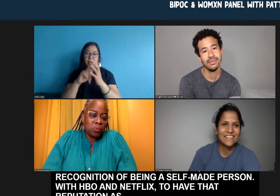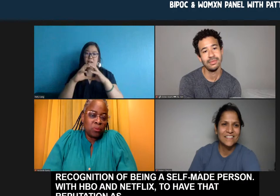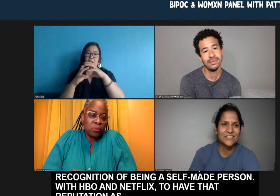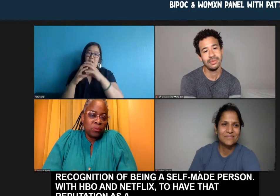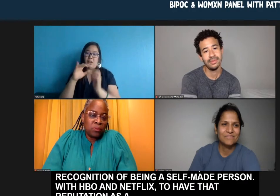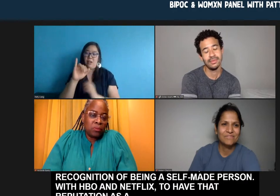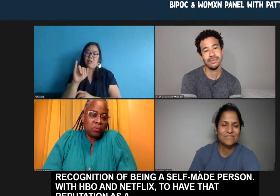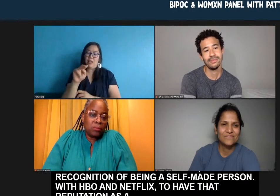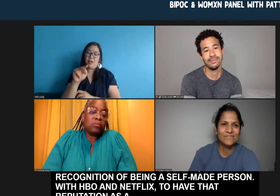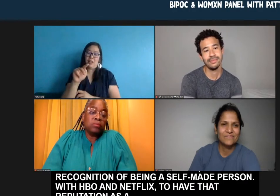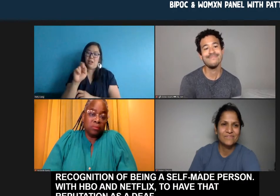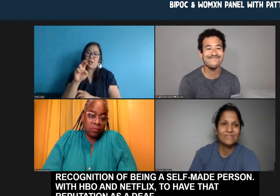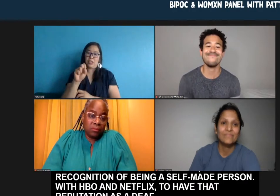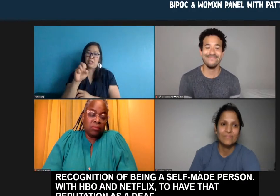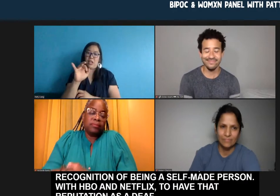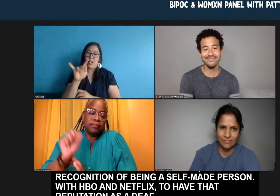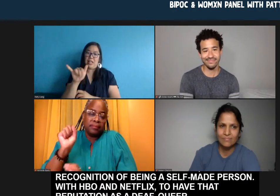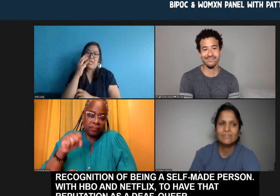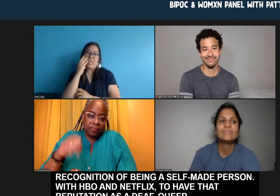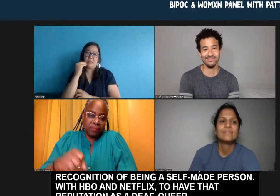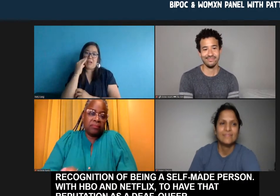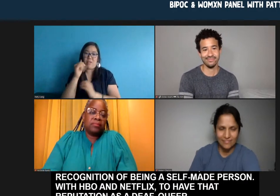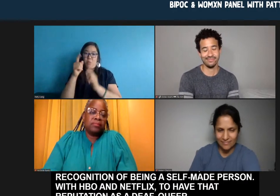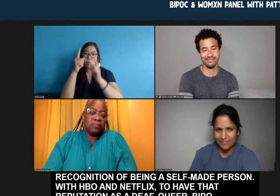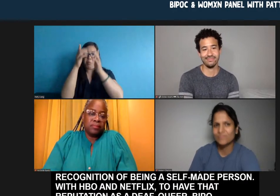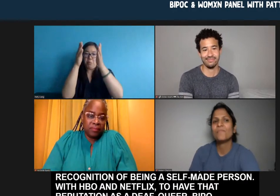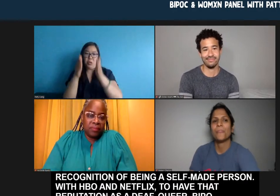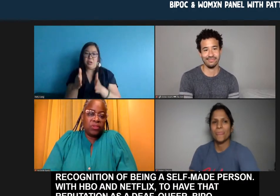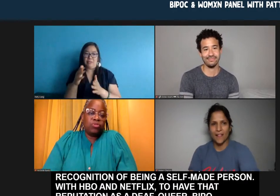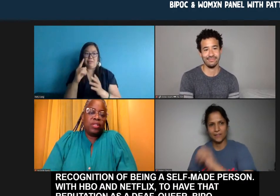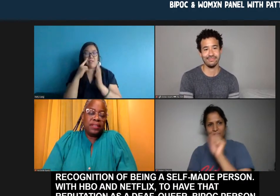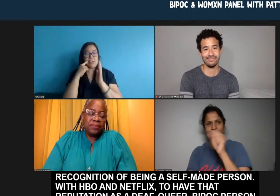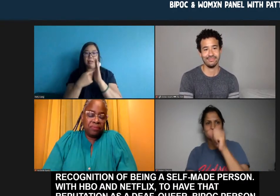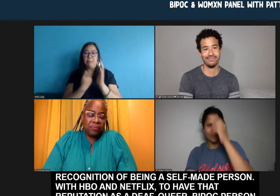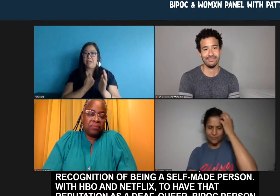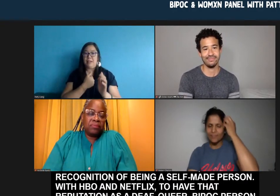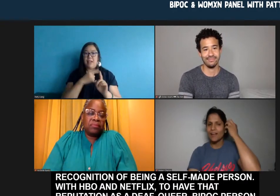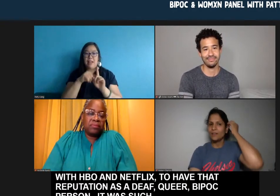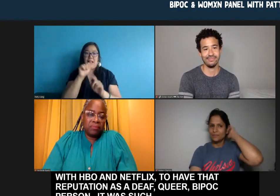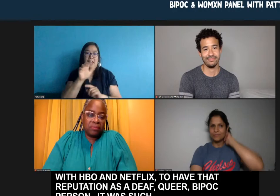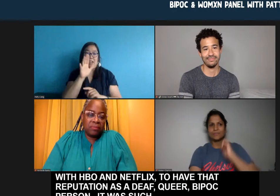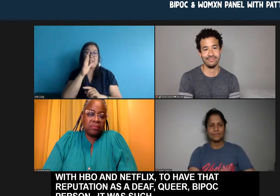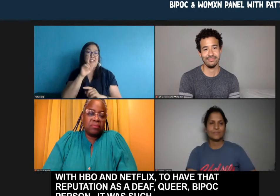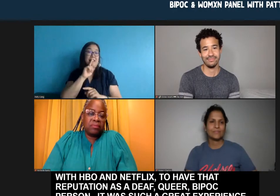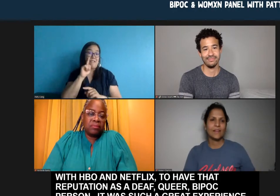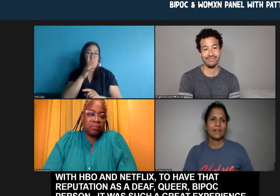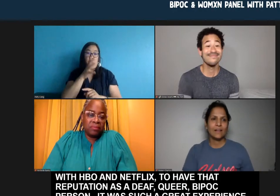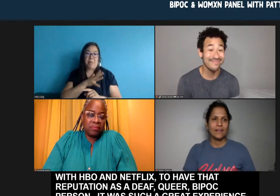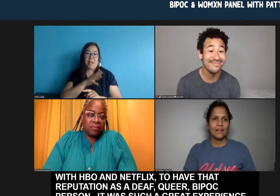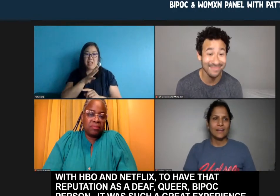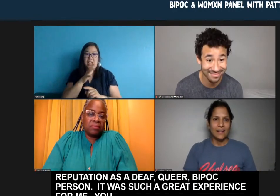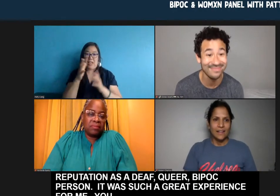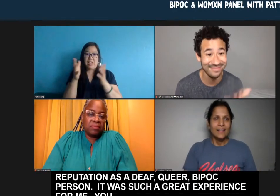for me. And again, you talk about that intersectionality and that experience as a person. And for myself as an Asian deaf